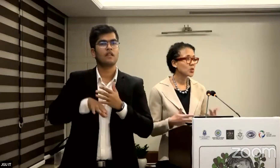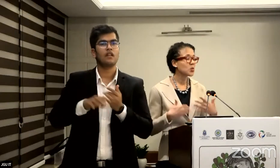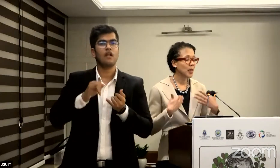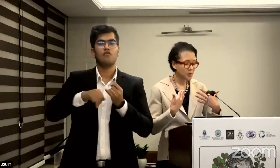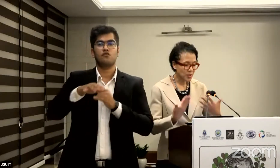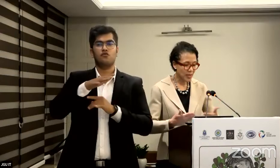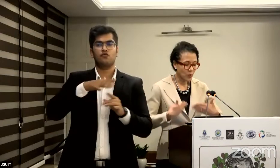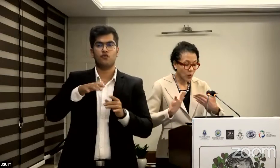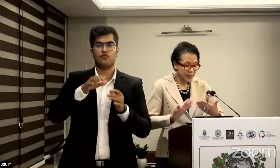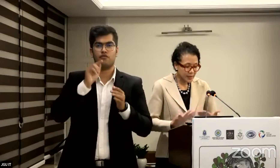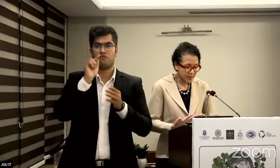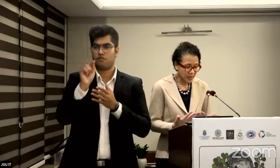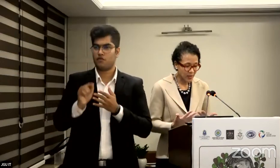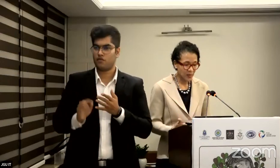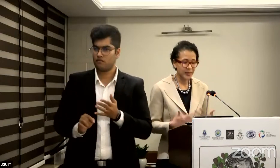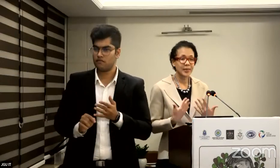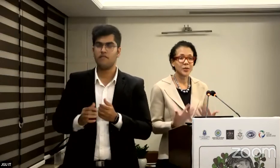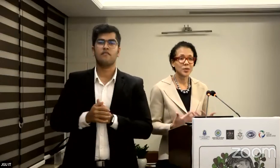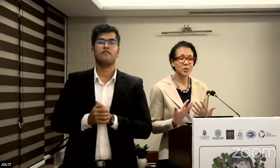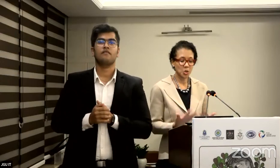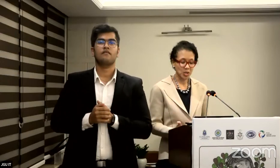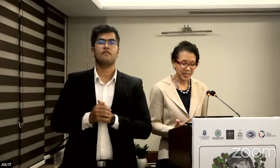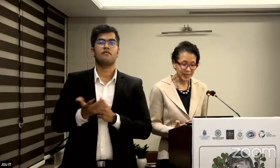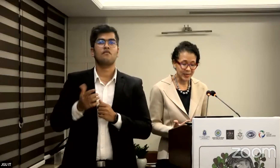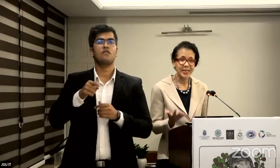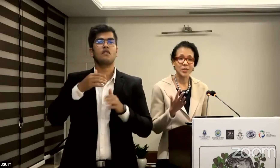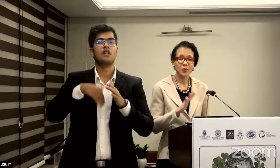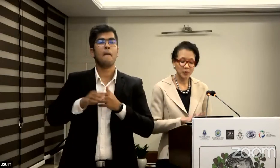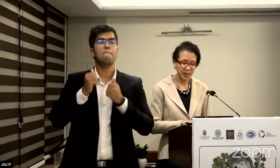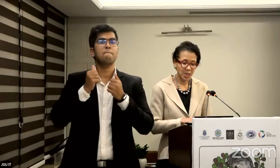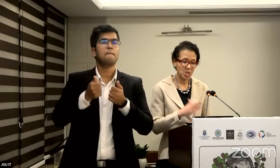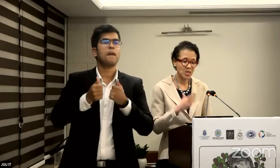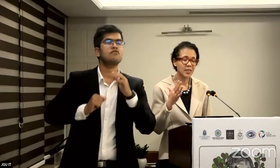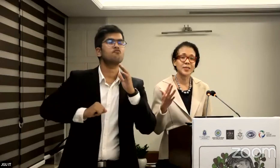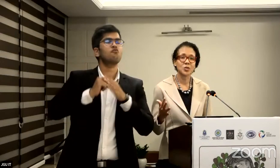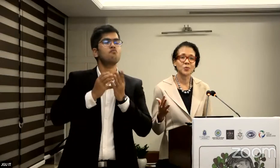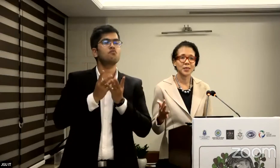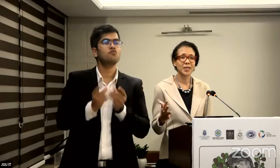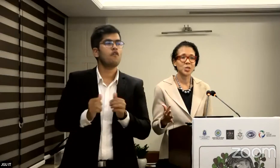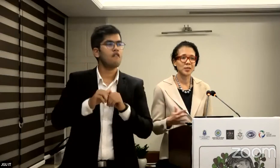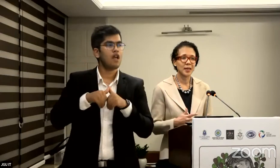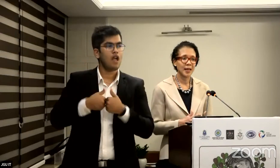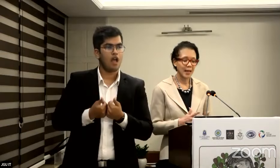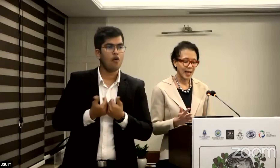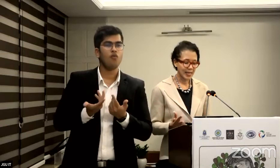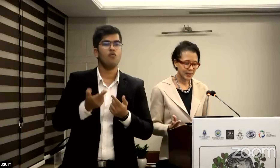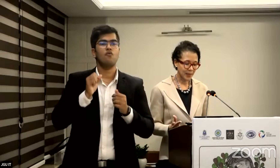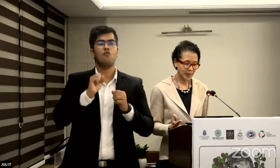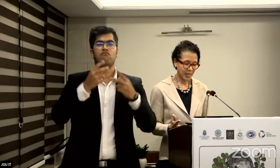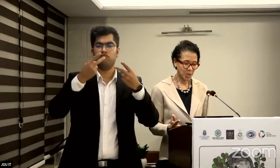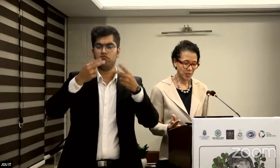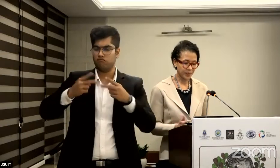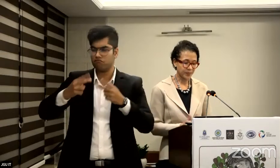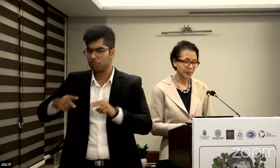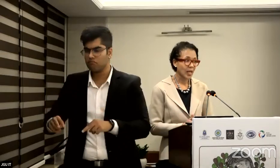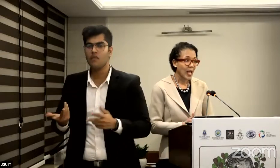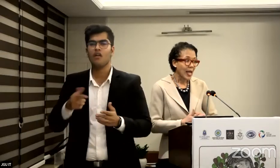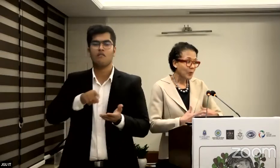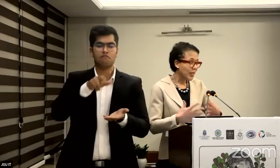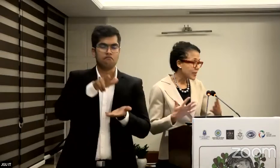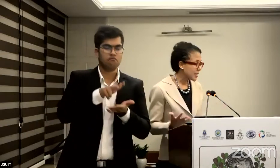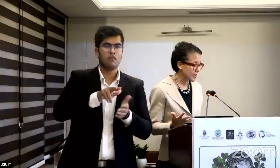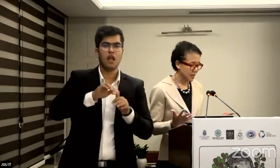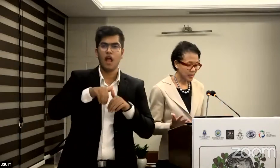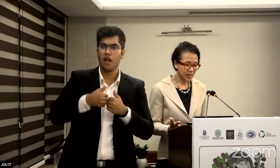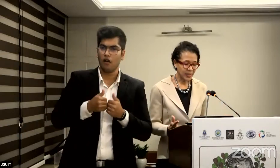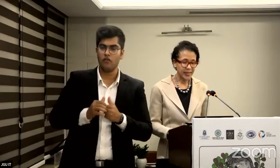order to understand what the best legal solution is in its formulation, its interpretation, and its application. And